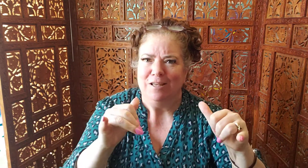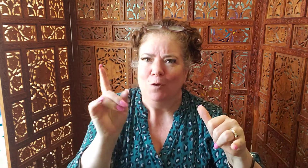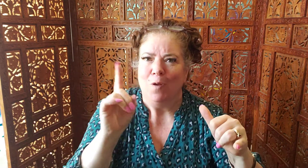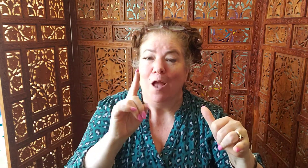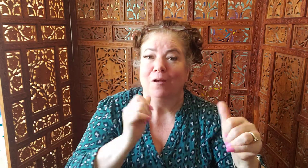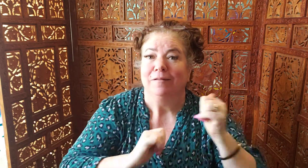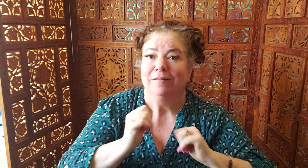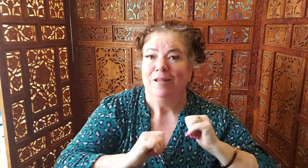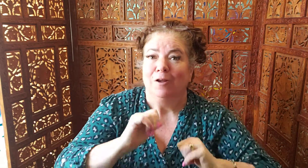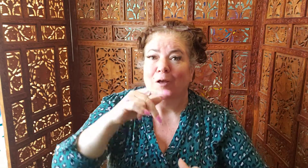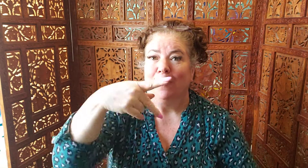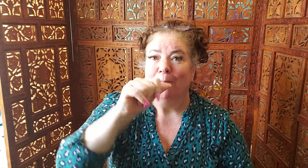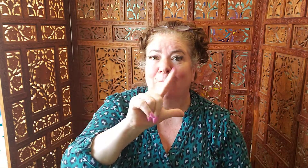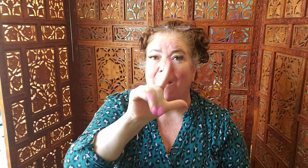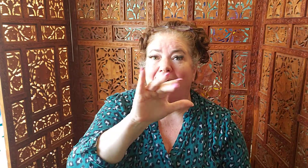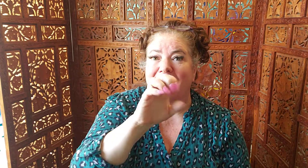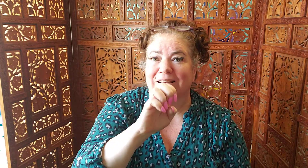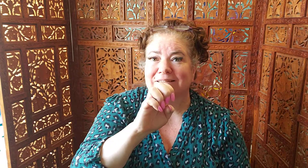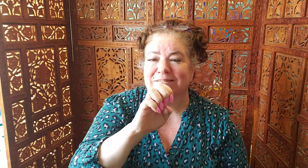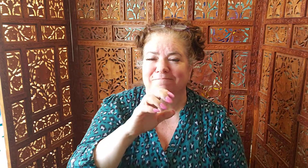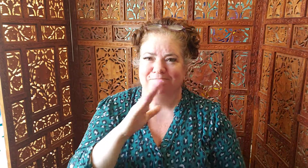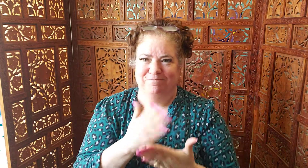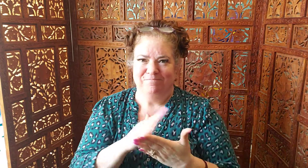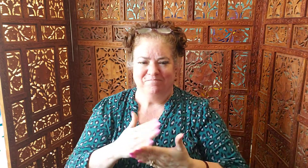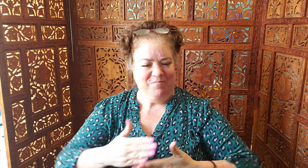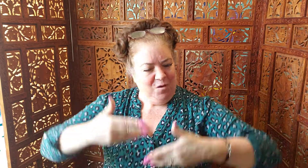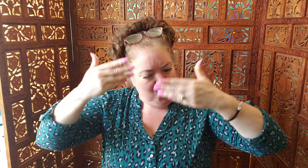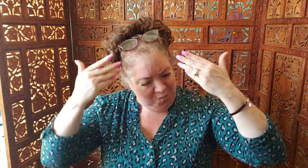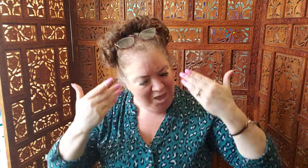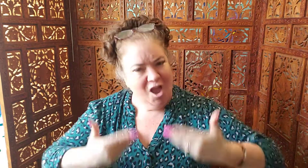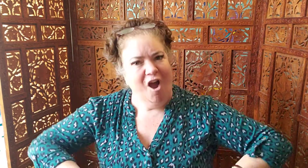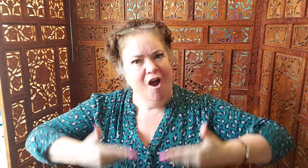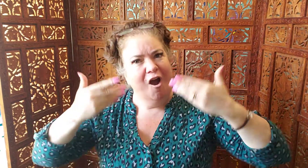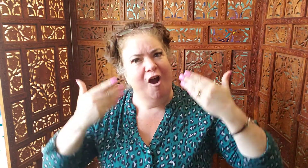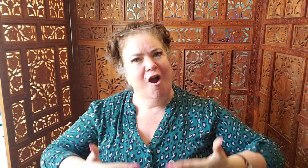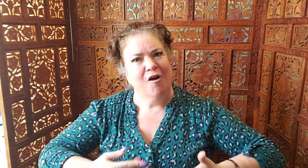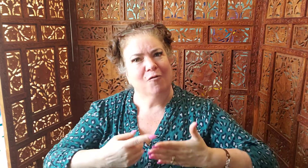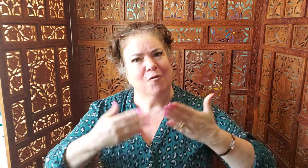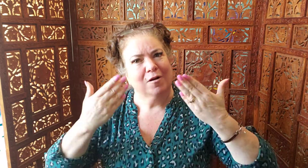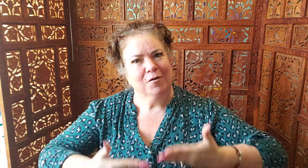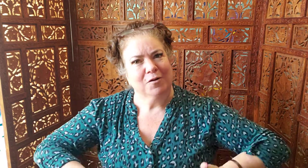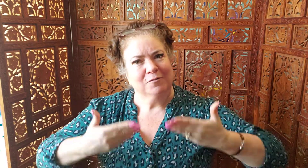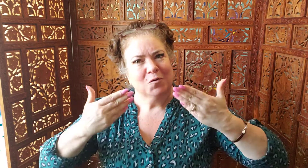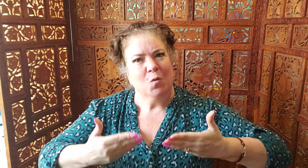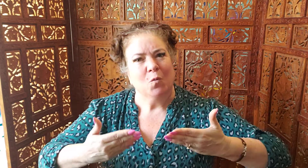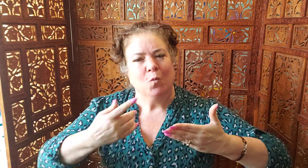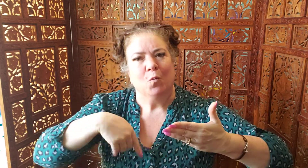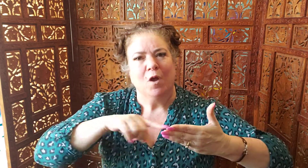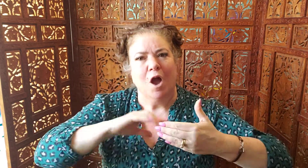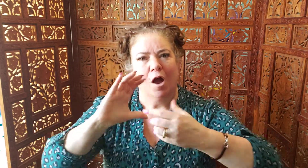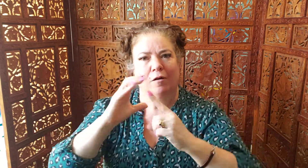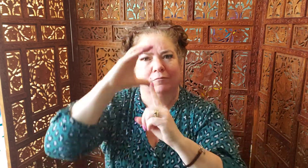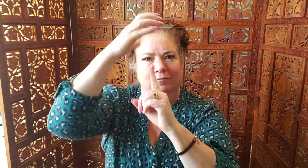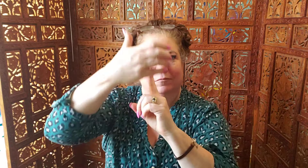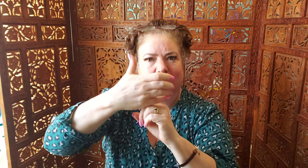We are what we are, and what we are is an illusion.